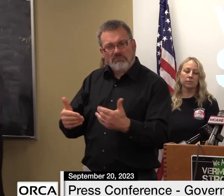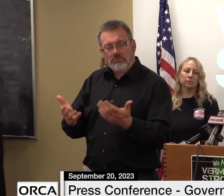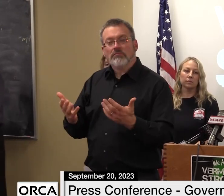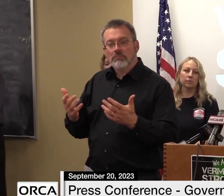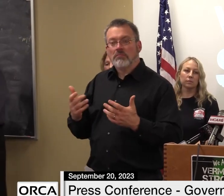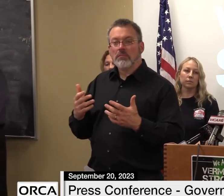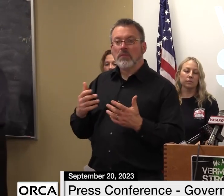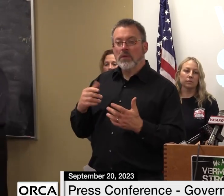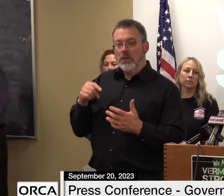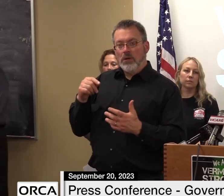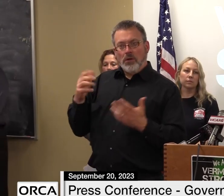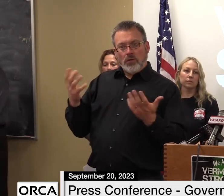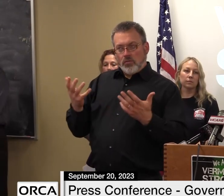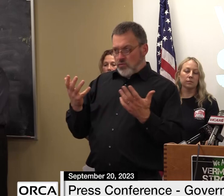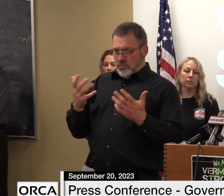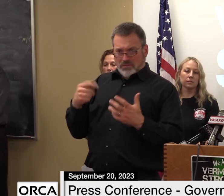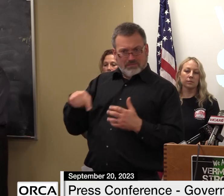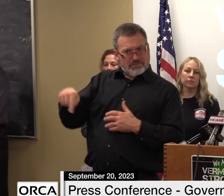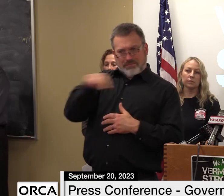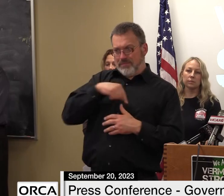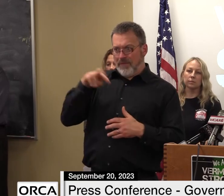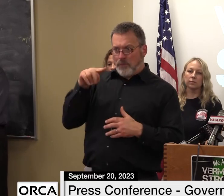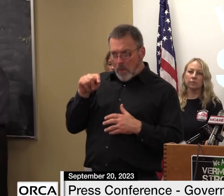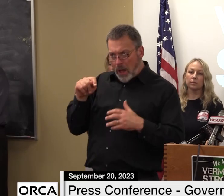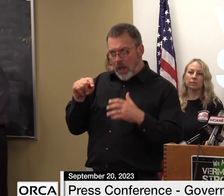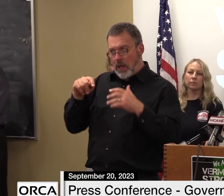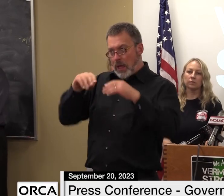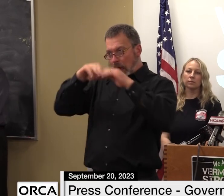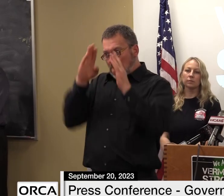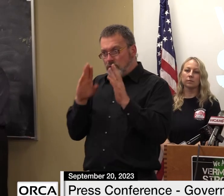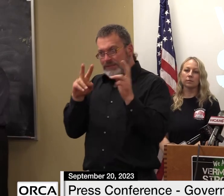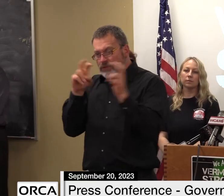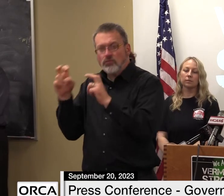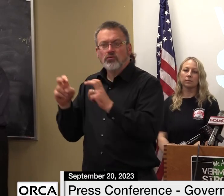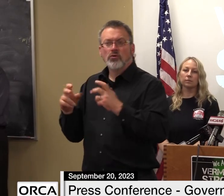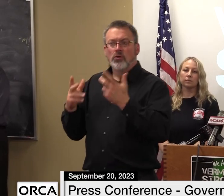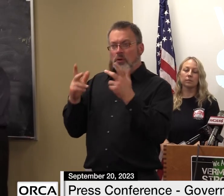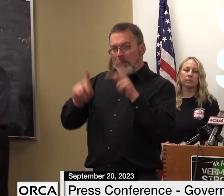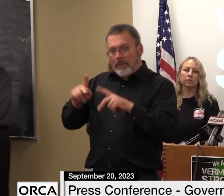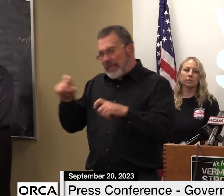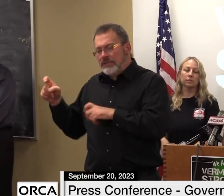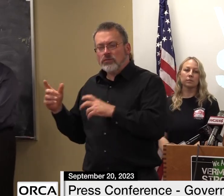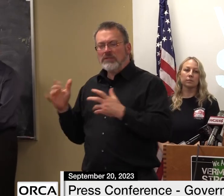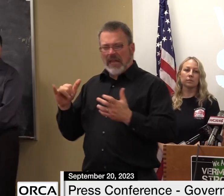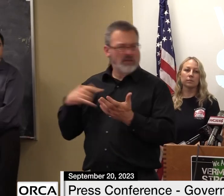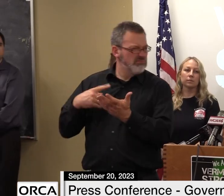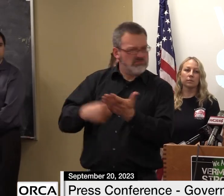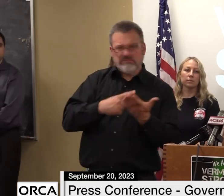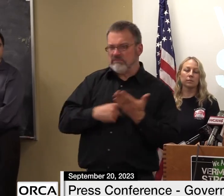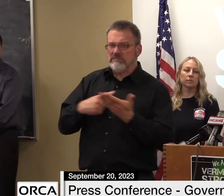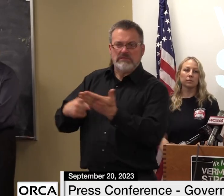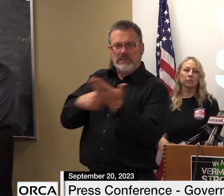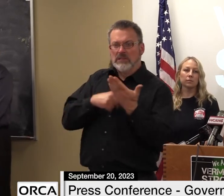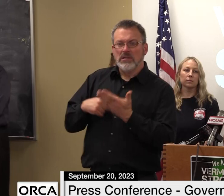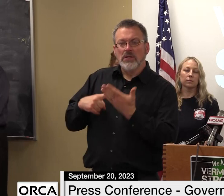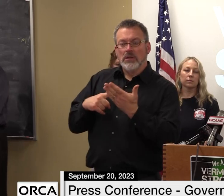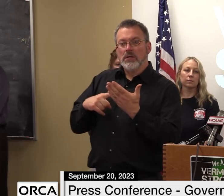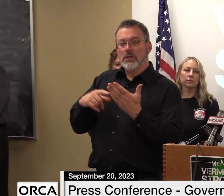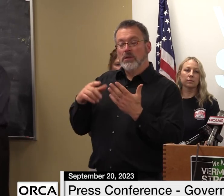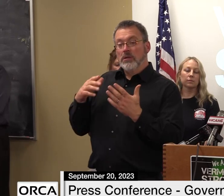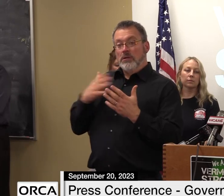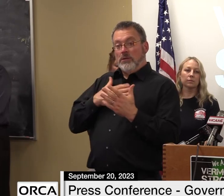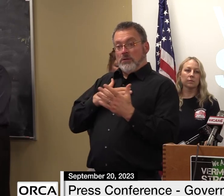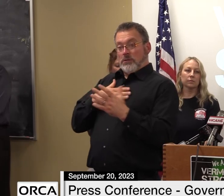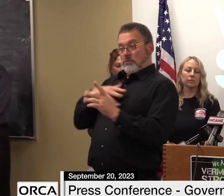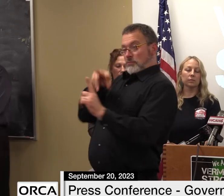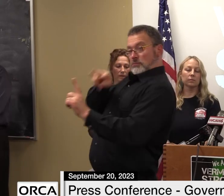for Vermont, for housing overall. So that's a discussion we're looking for. But programmatically, you know, FEMA's mission